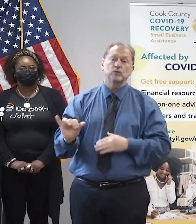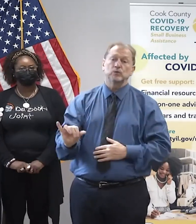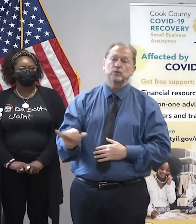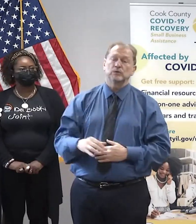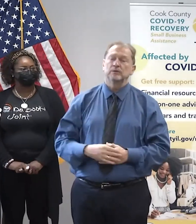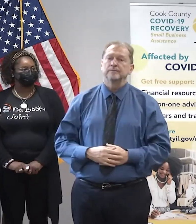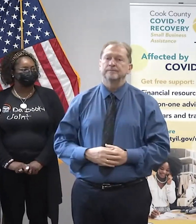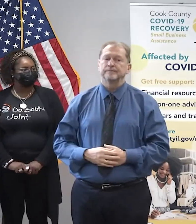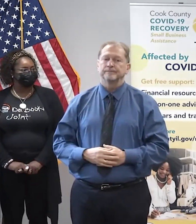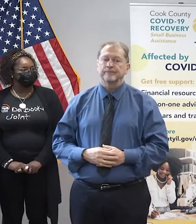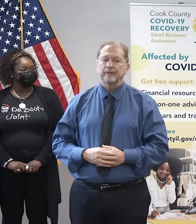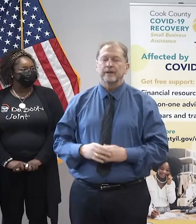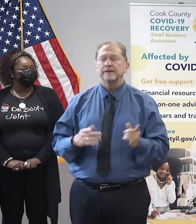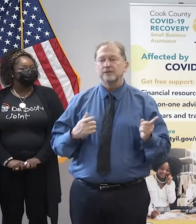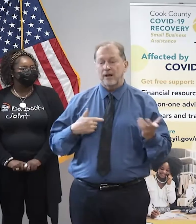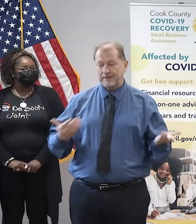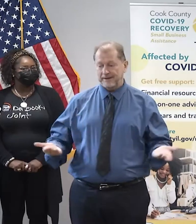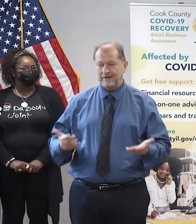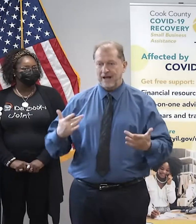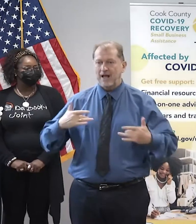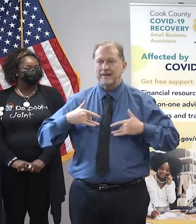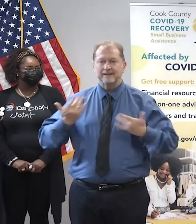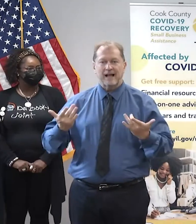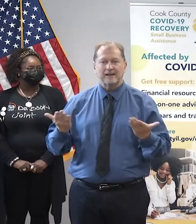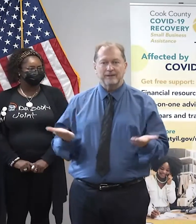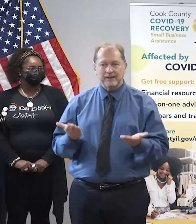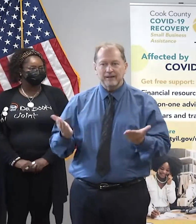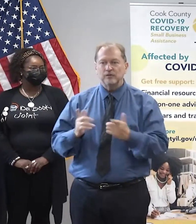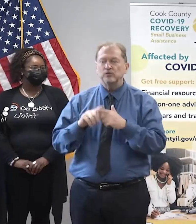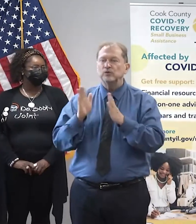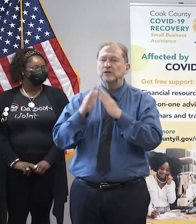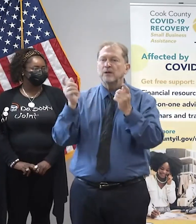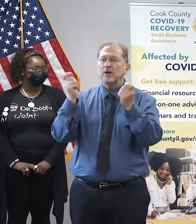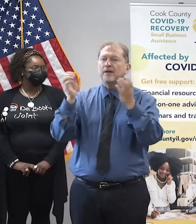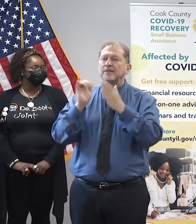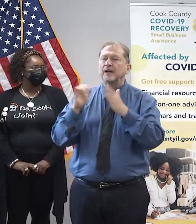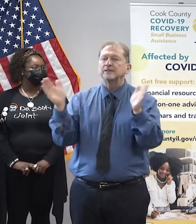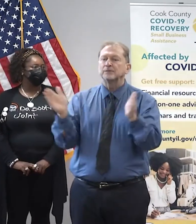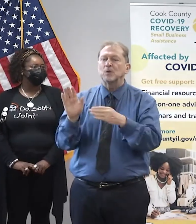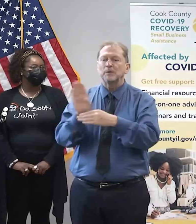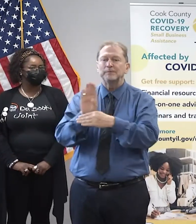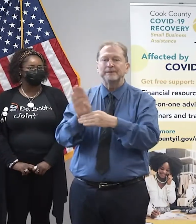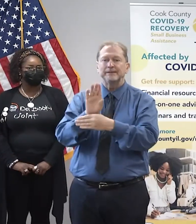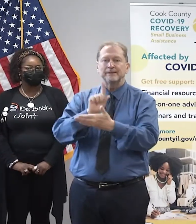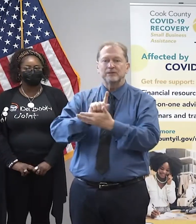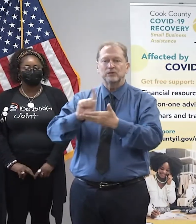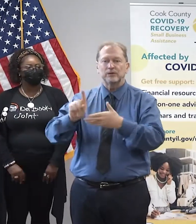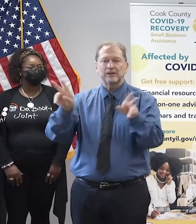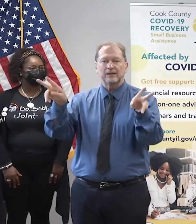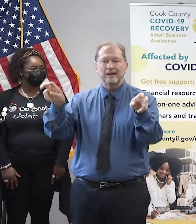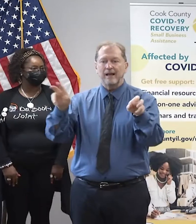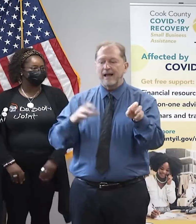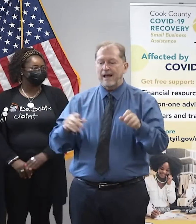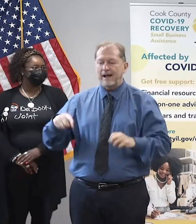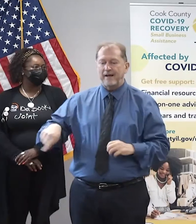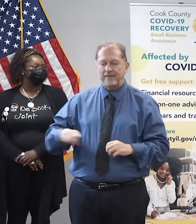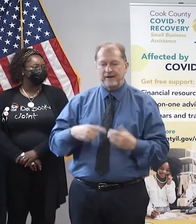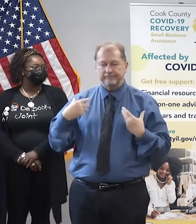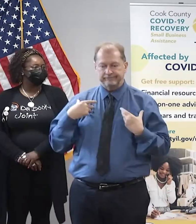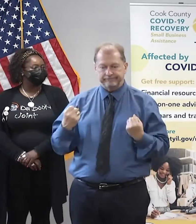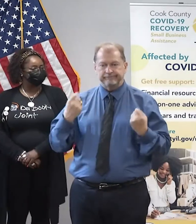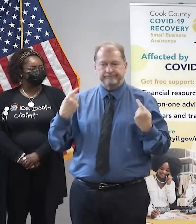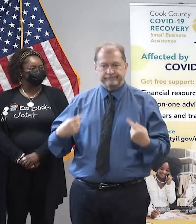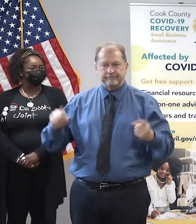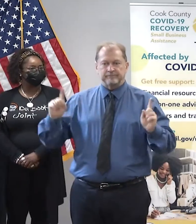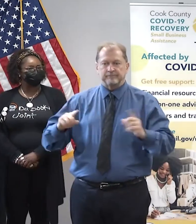here quite excited to be here to celebrate the businesses that with their resiliency,